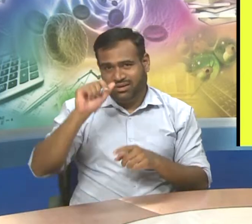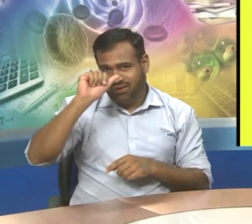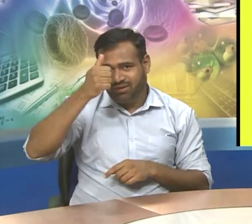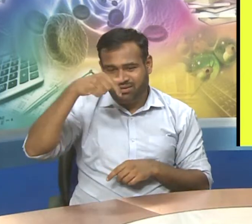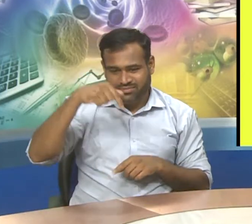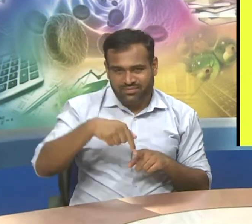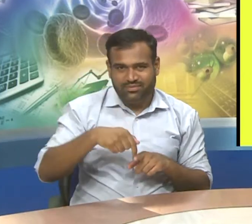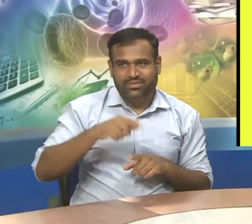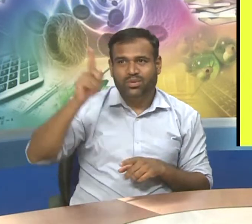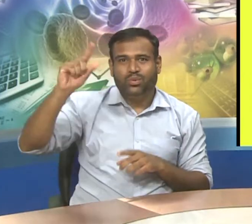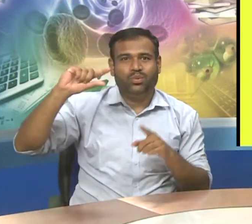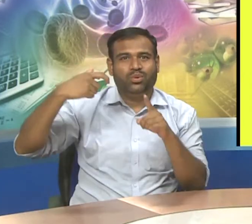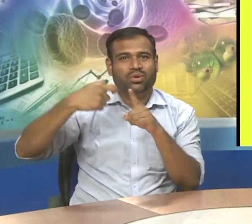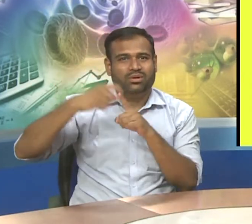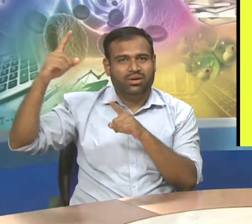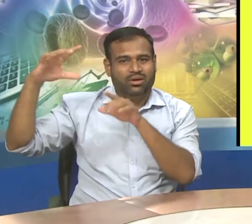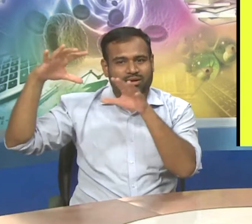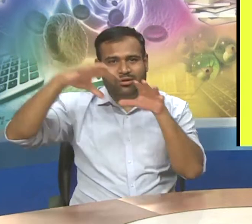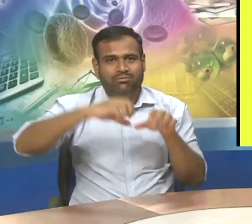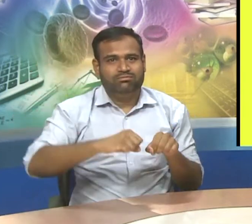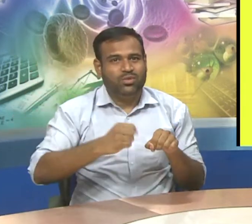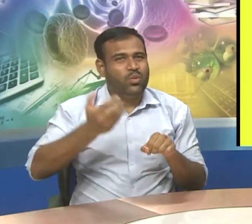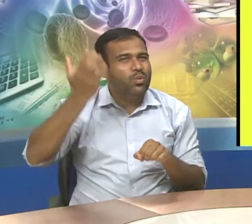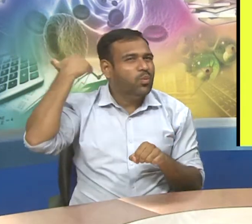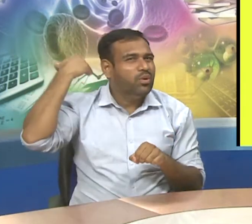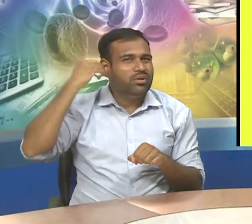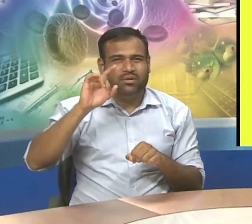This word is Anglo-Indian.